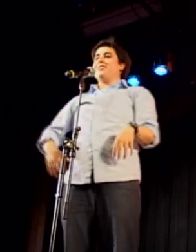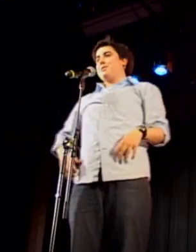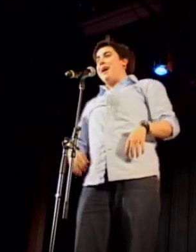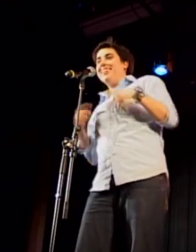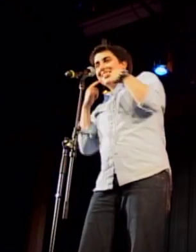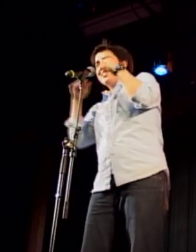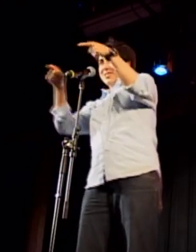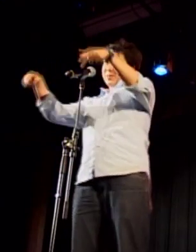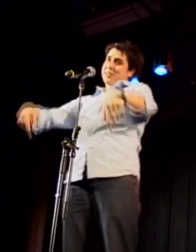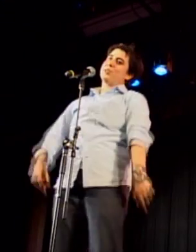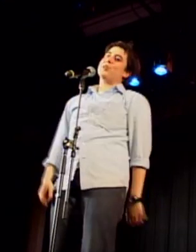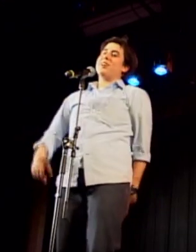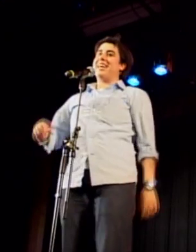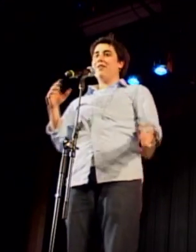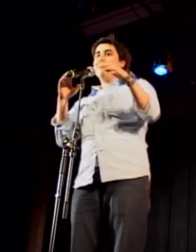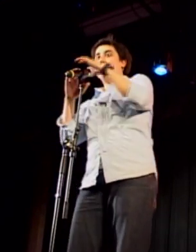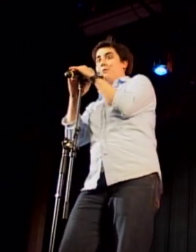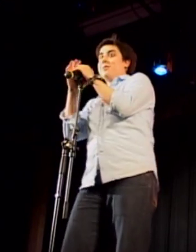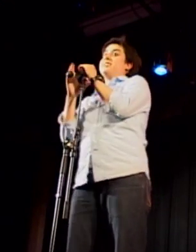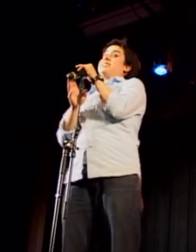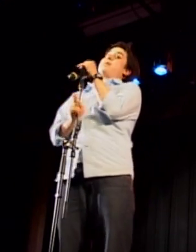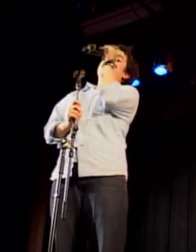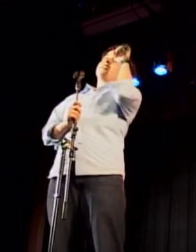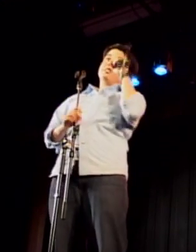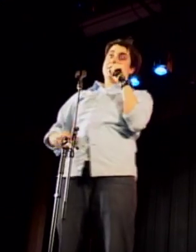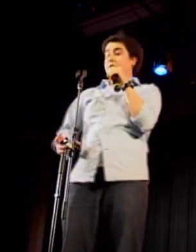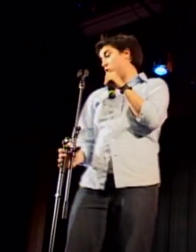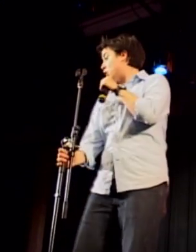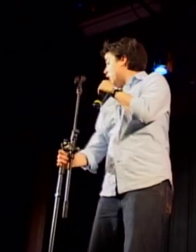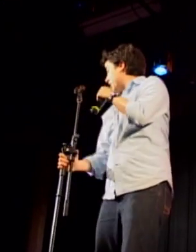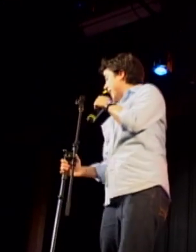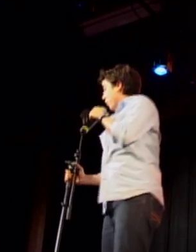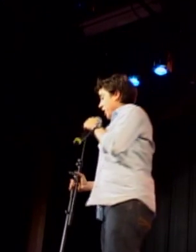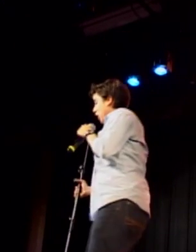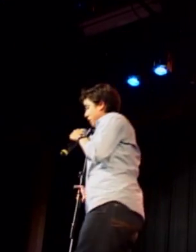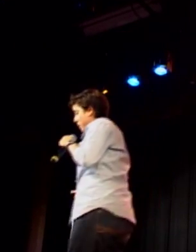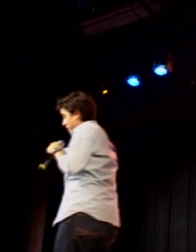Deaf people smiling because you know it's true. Hearing people smiling because you know